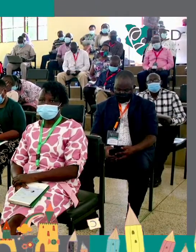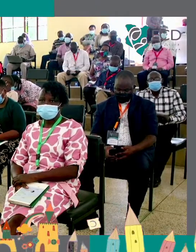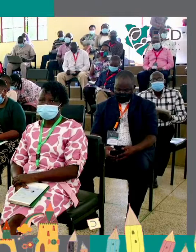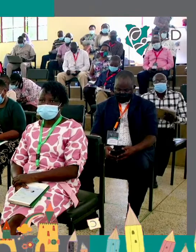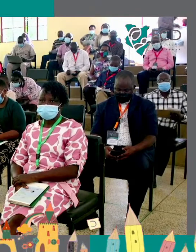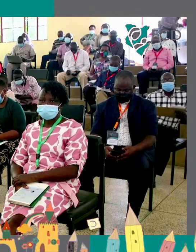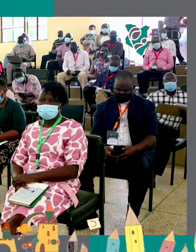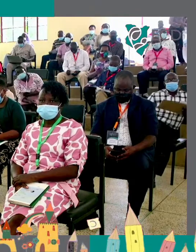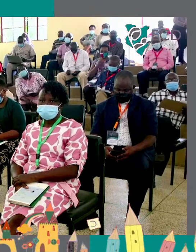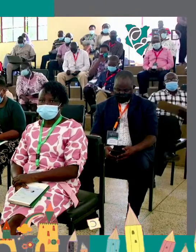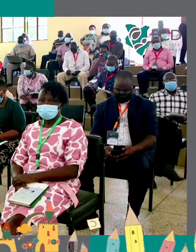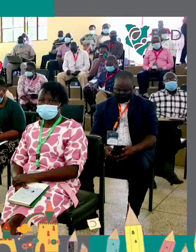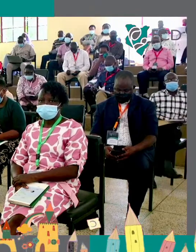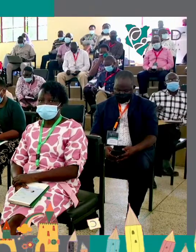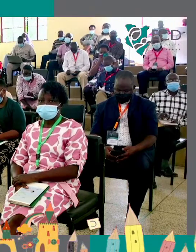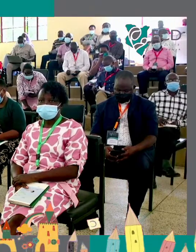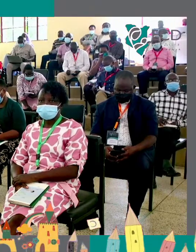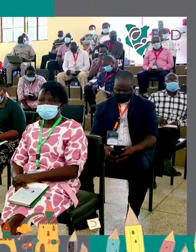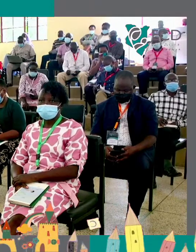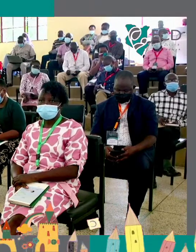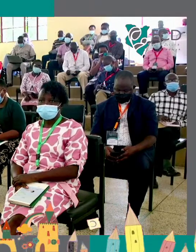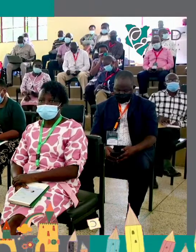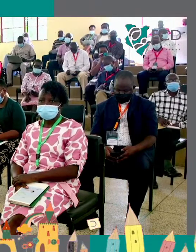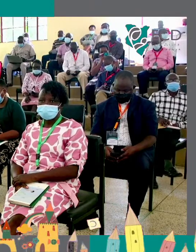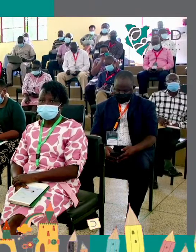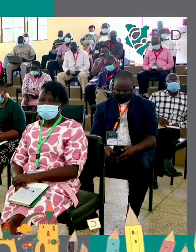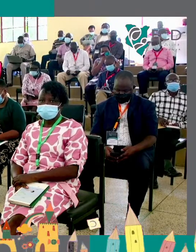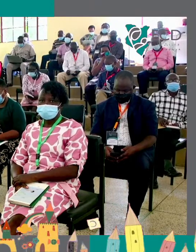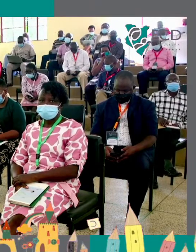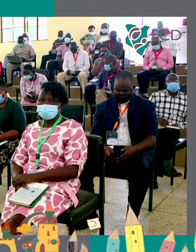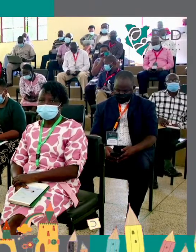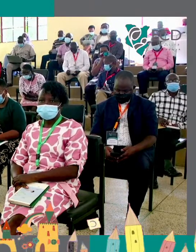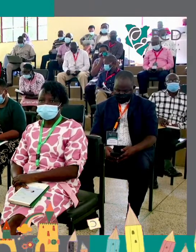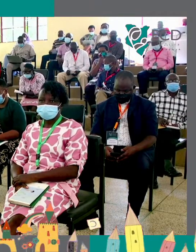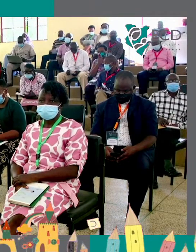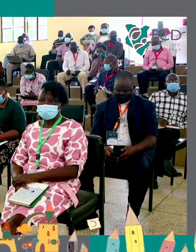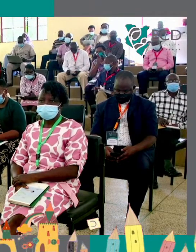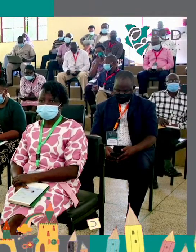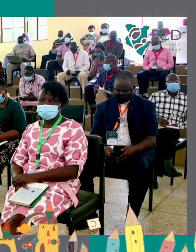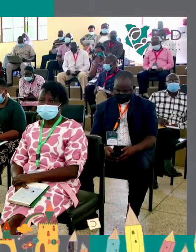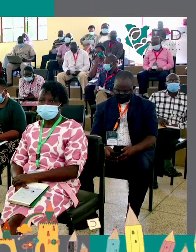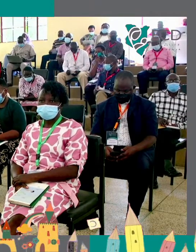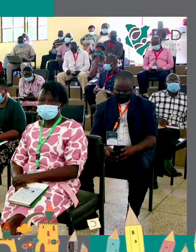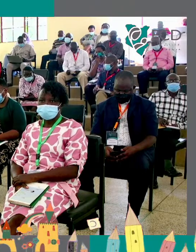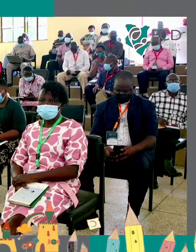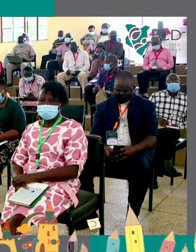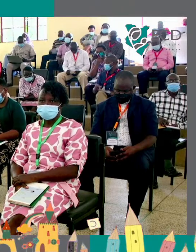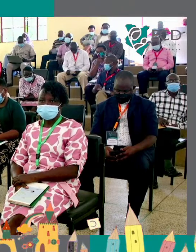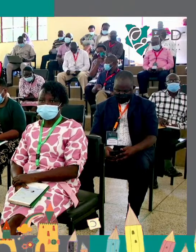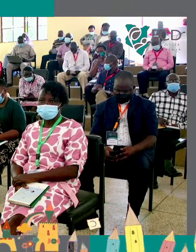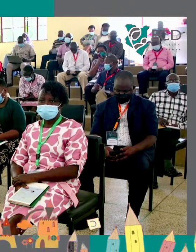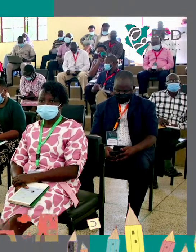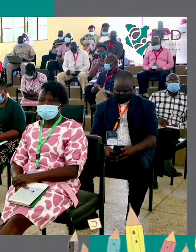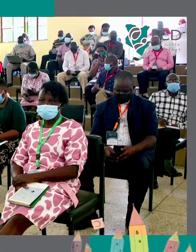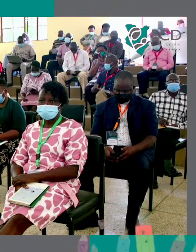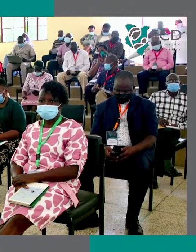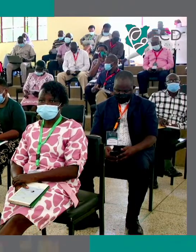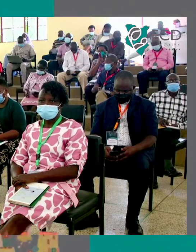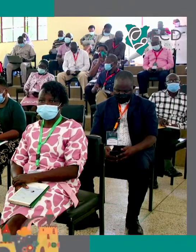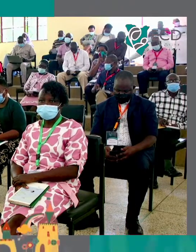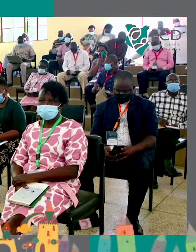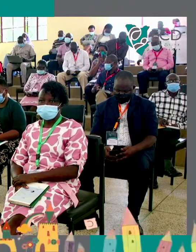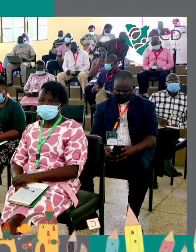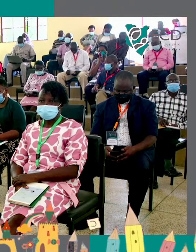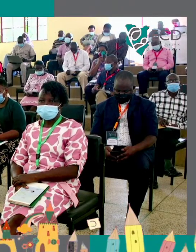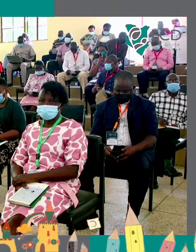our form, we count. So these children know head count, they know how to march, they know Afande and Madam.